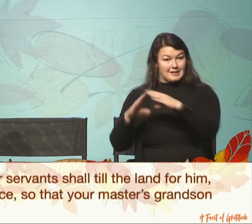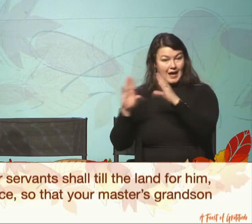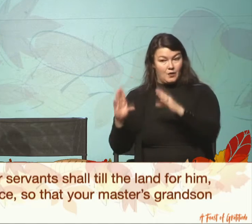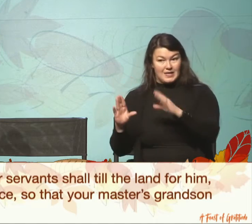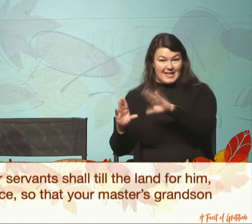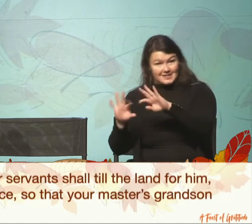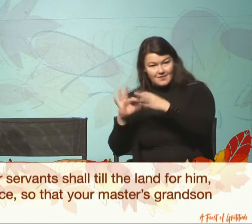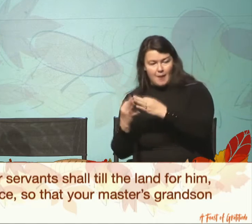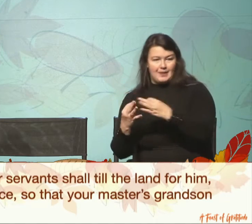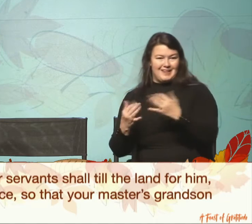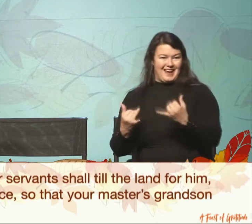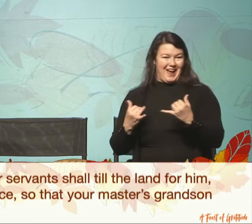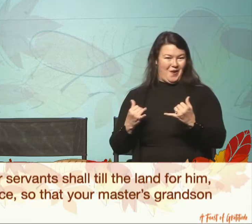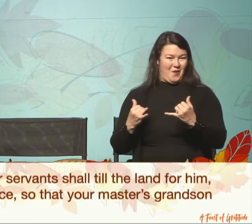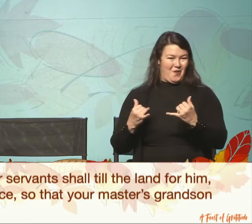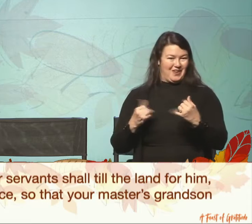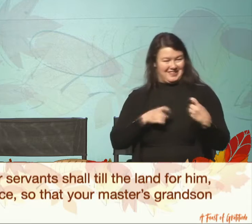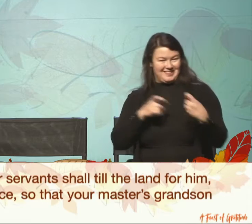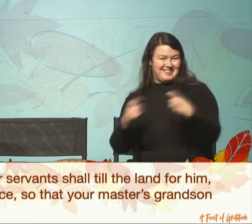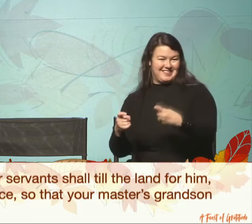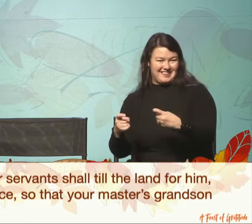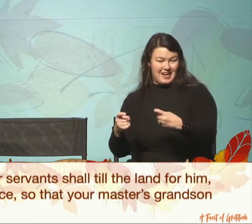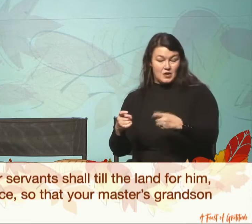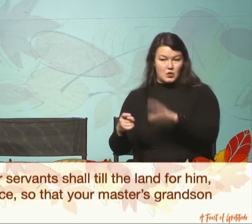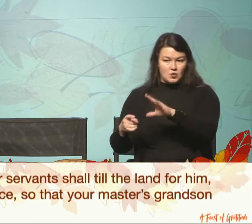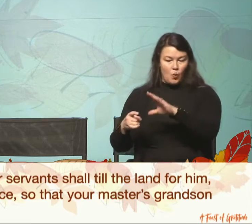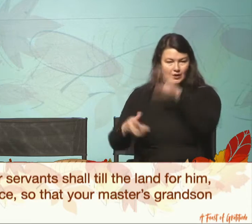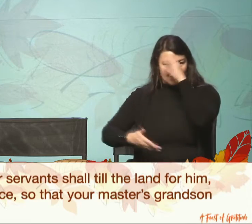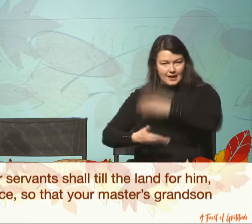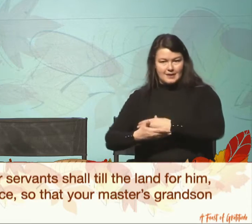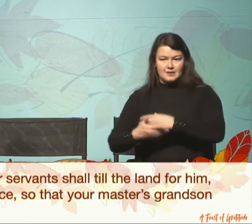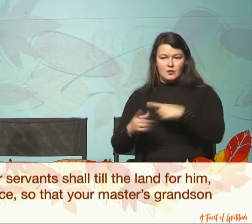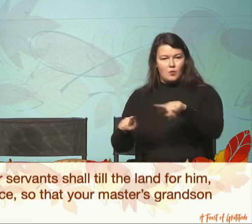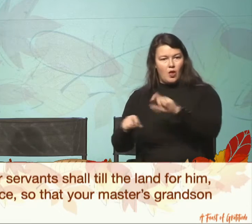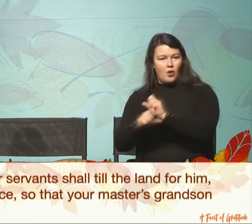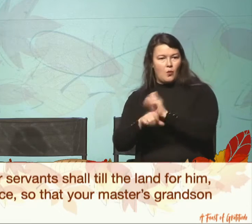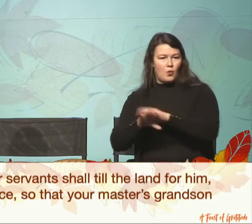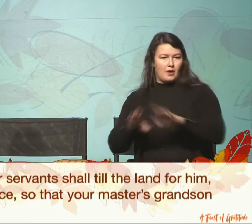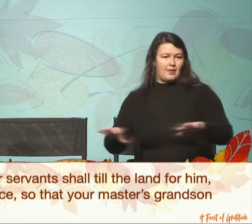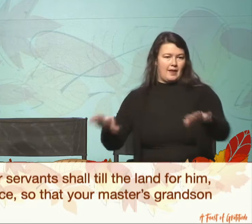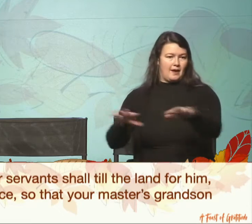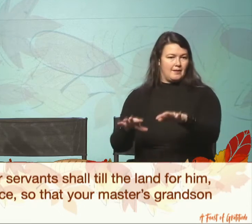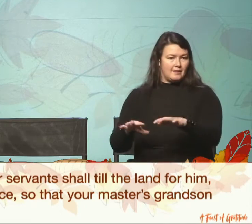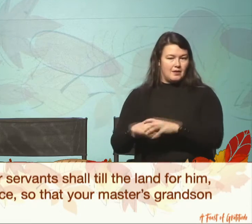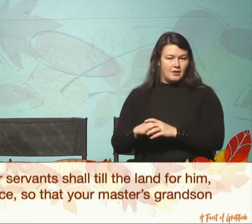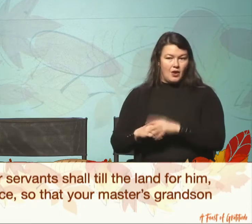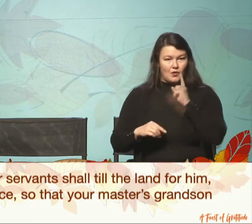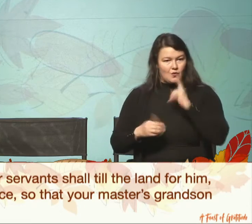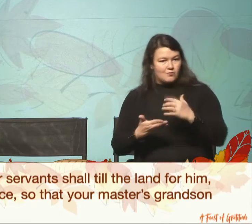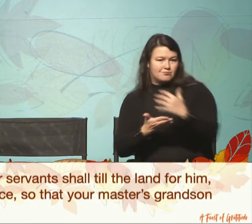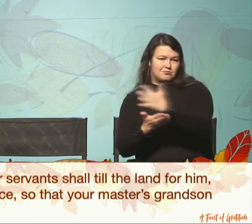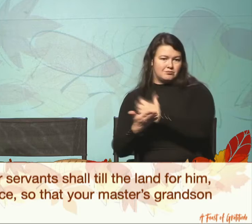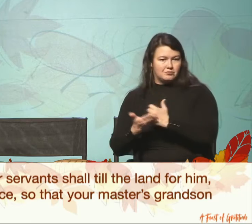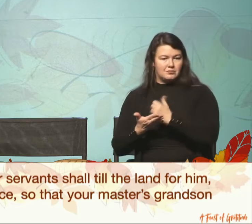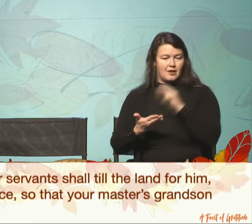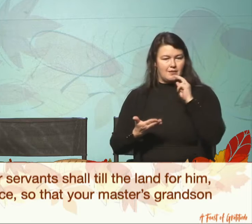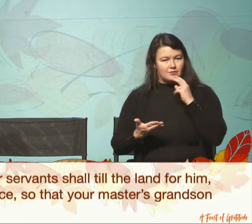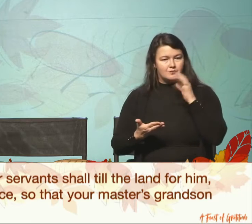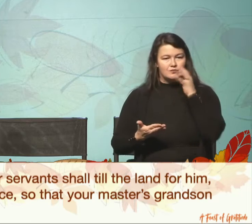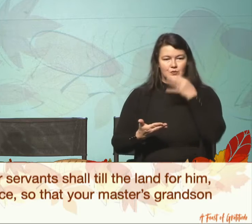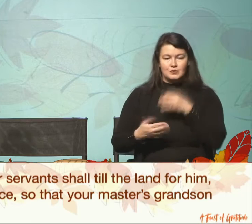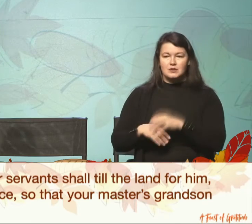for. And I'm giving it to you and your sons, and you'll work the land, and you'll be provided for. You'll bring in the produce. But your